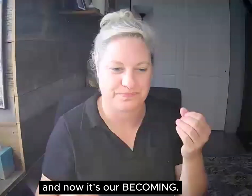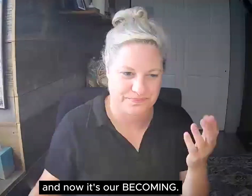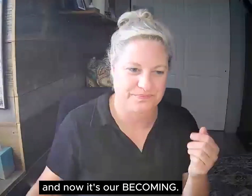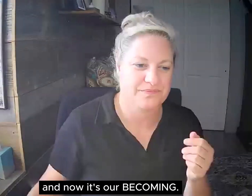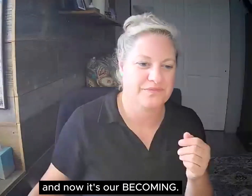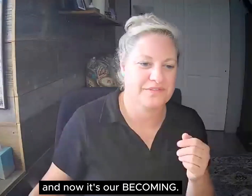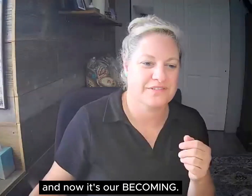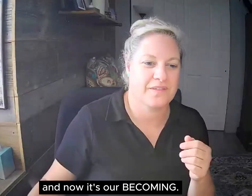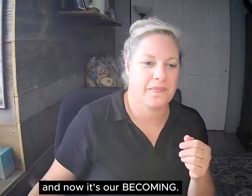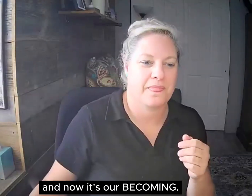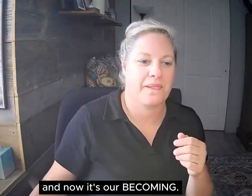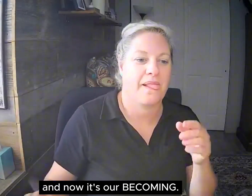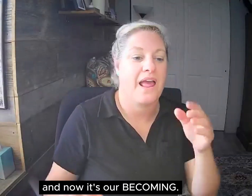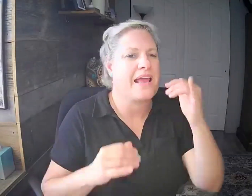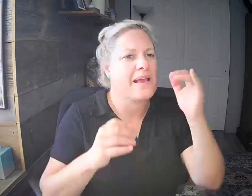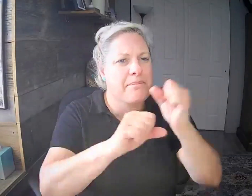and now it's our becoming.